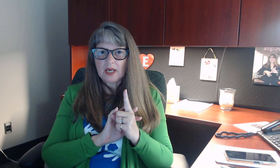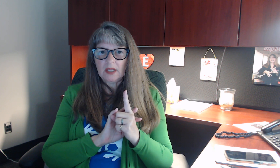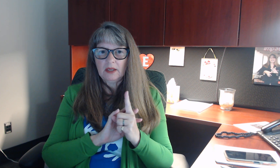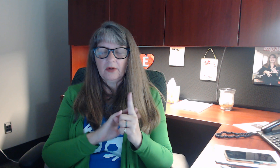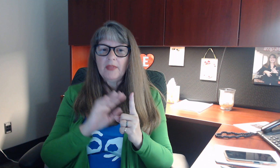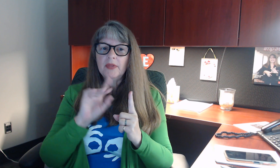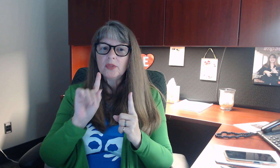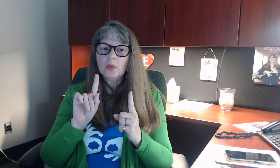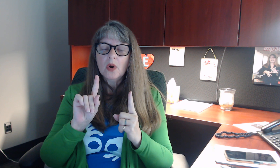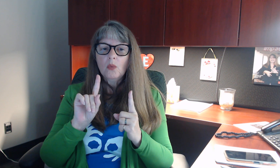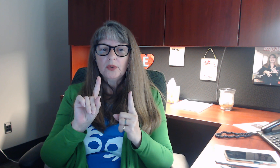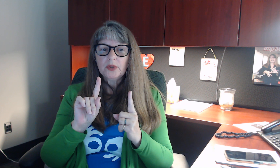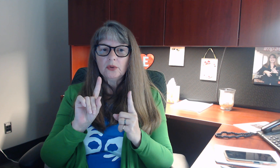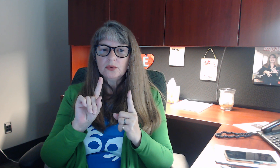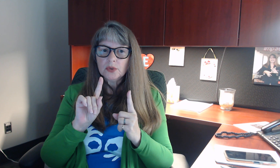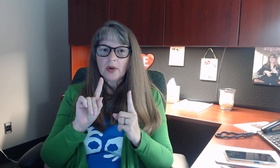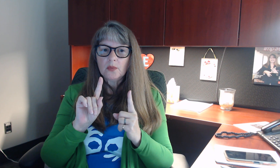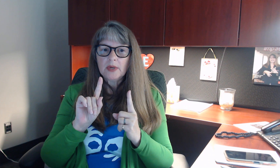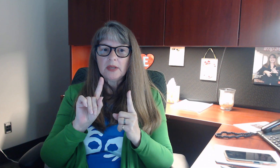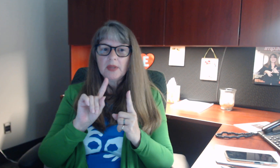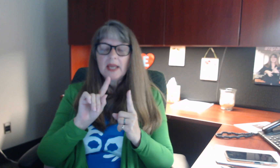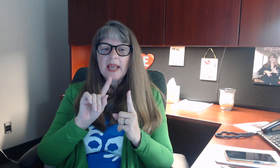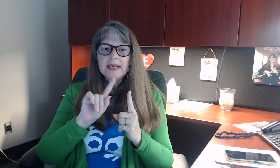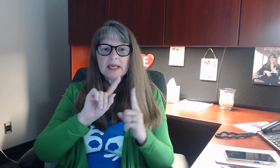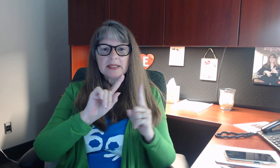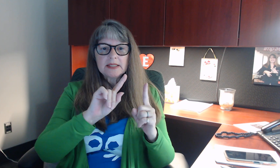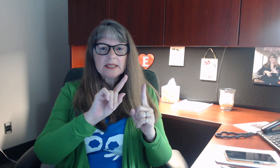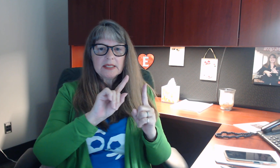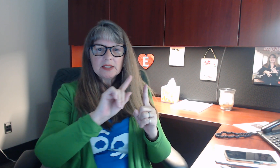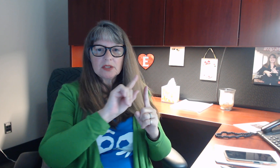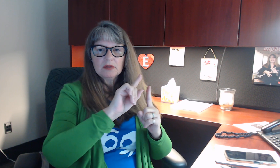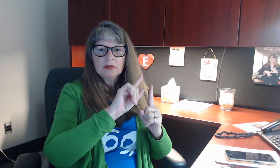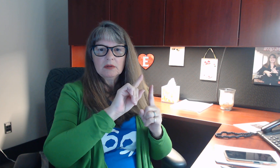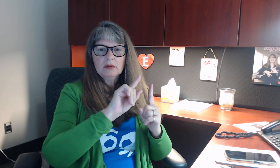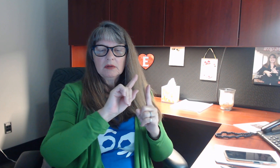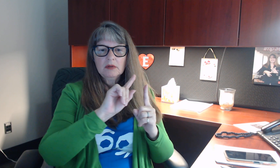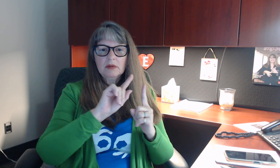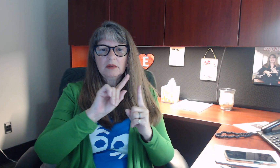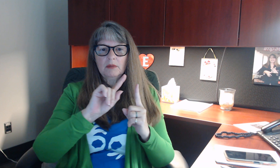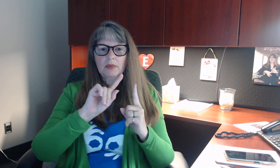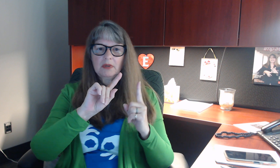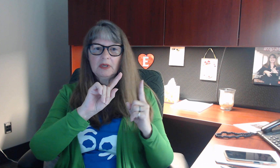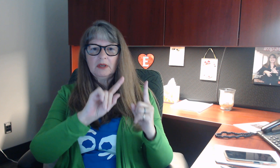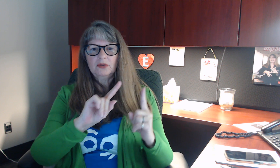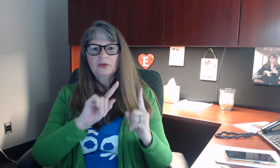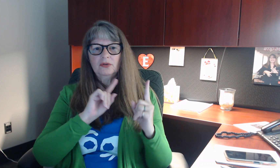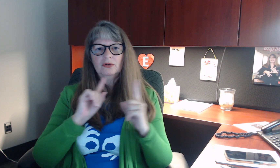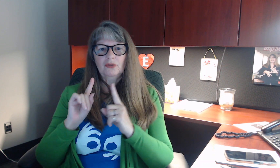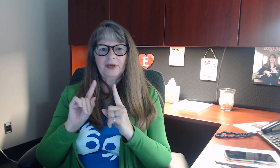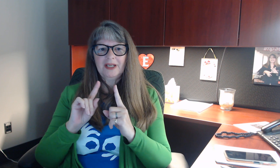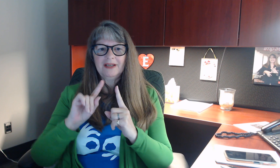there. And then the one that you do write with, it does this. I'm going to get it dark enough,